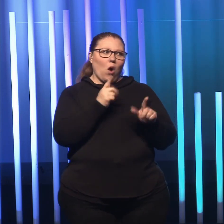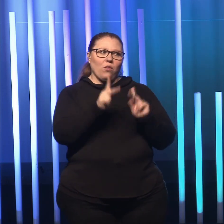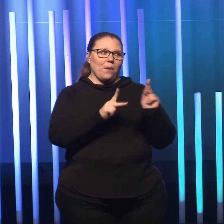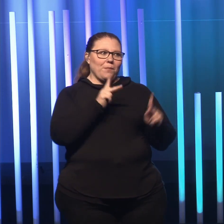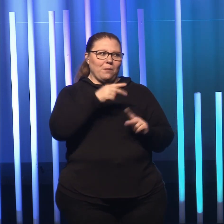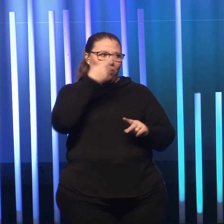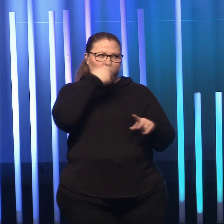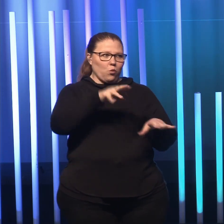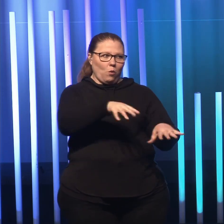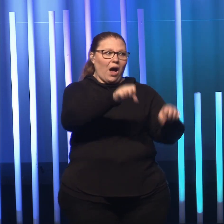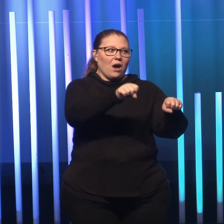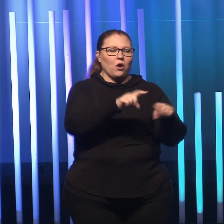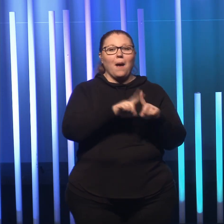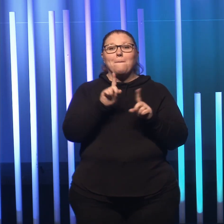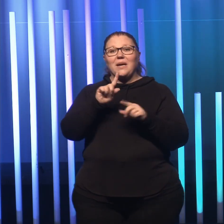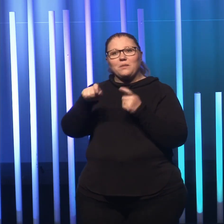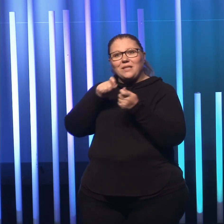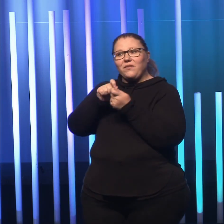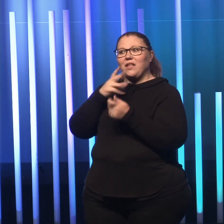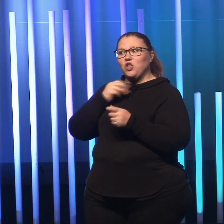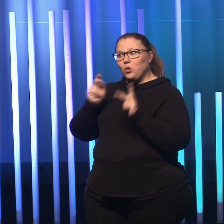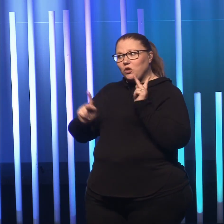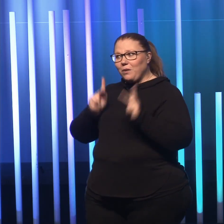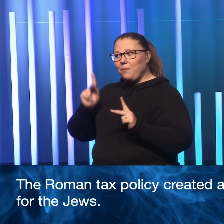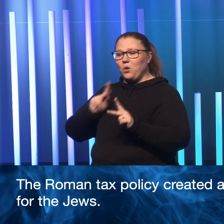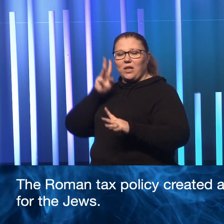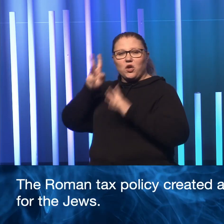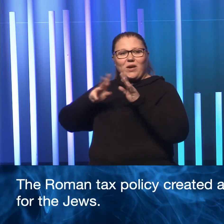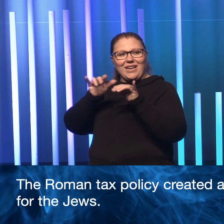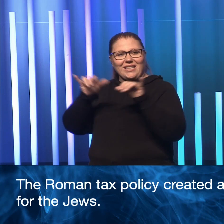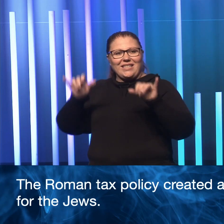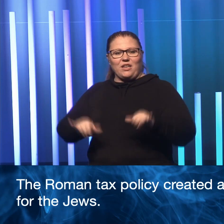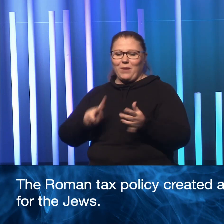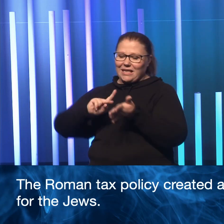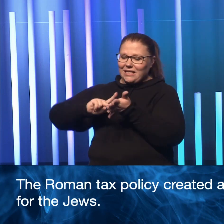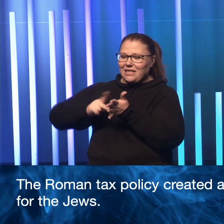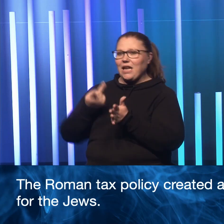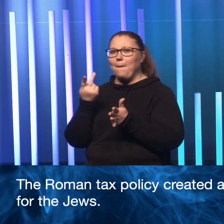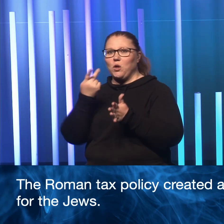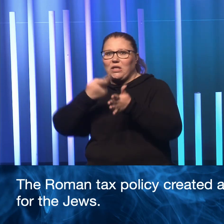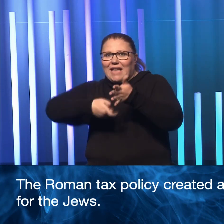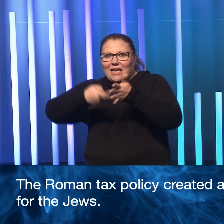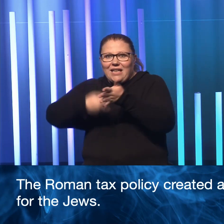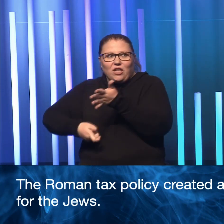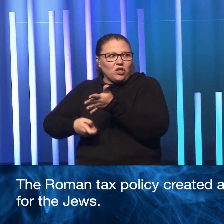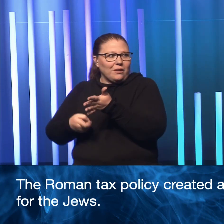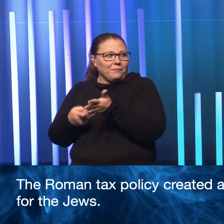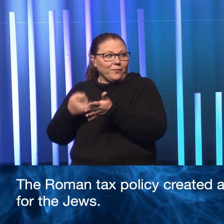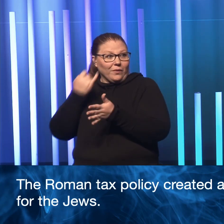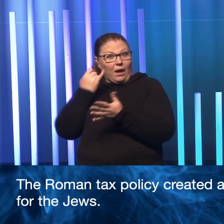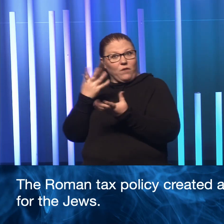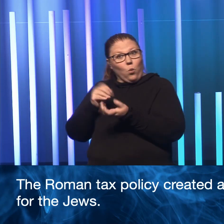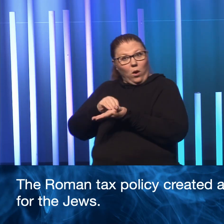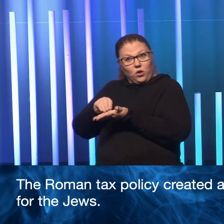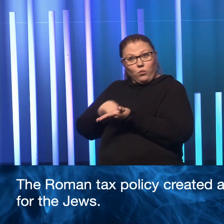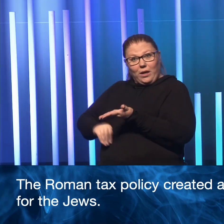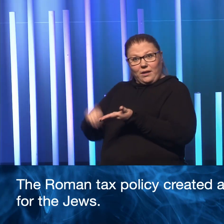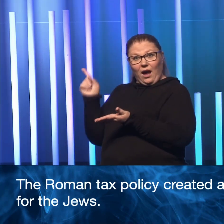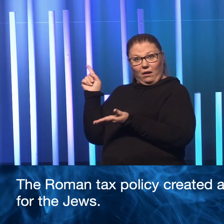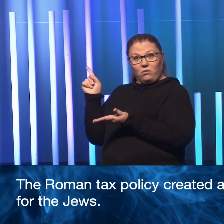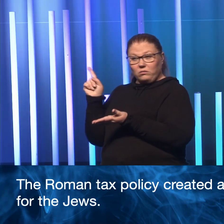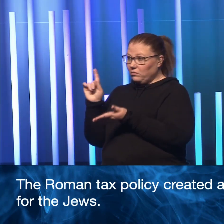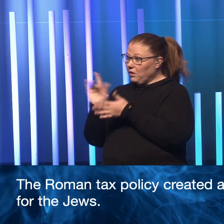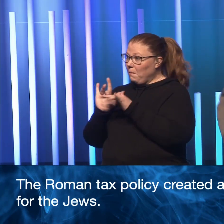Rome conquers, but for the Jewish people, it created a system of double taxation. If you're a fill-in-the-blank kind of person today, that's one of your fill-ins,